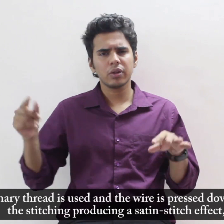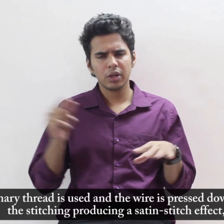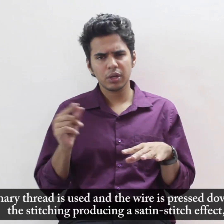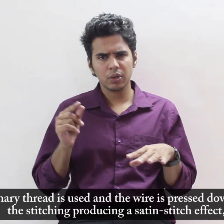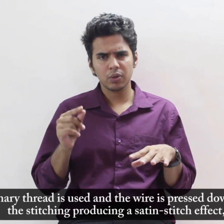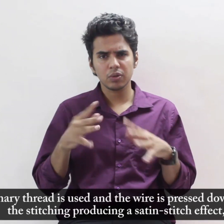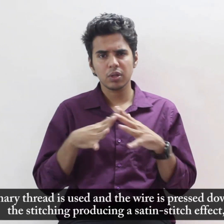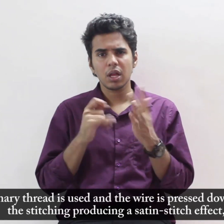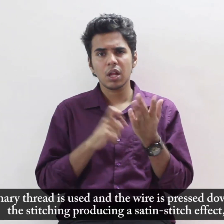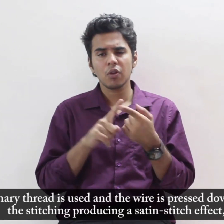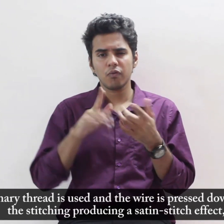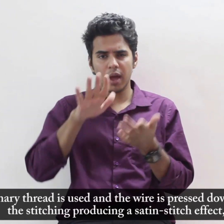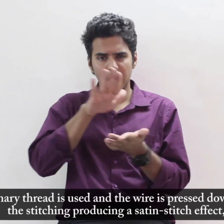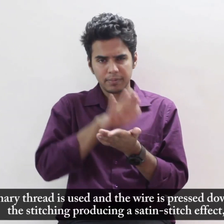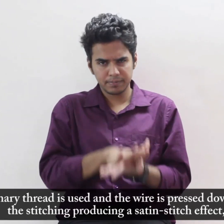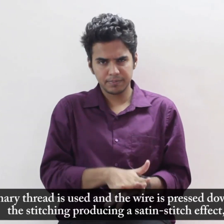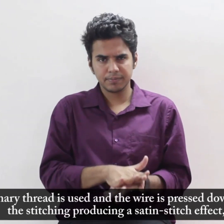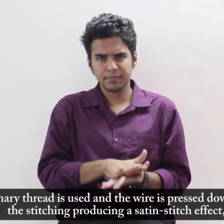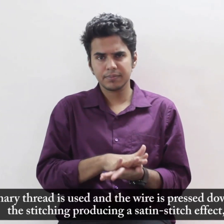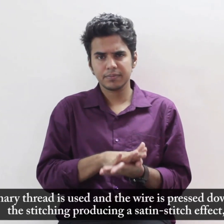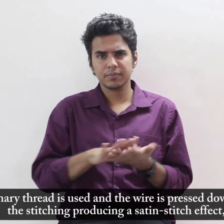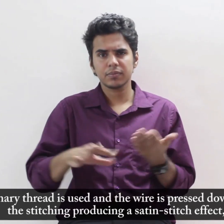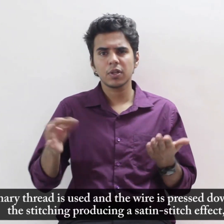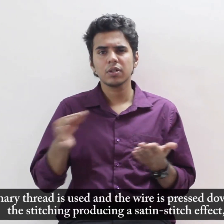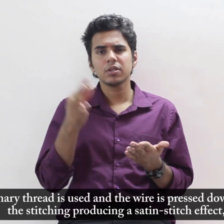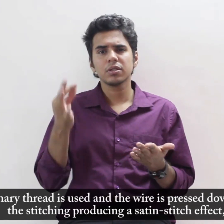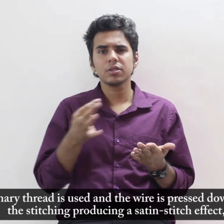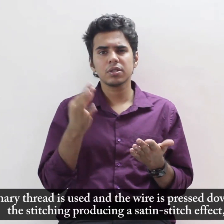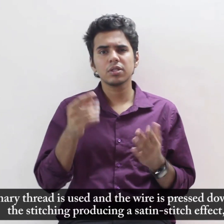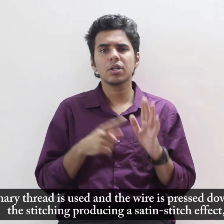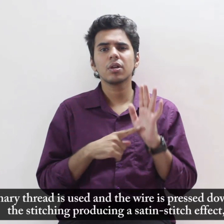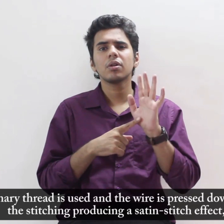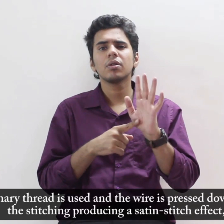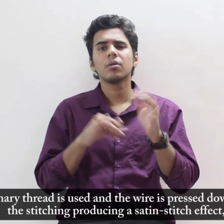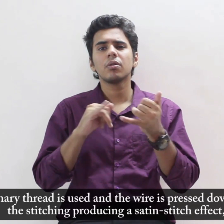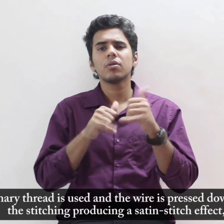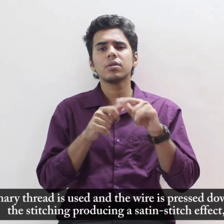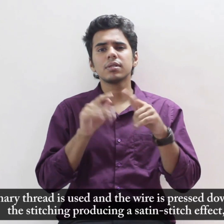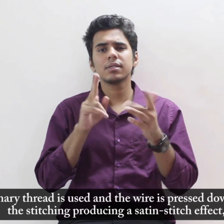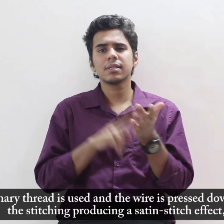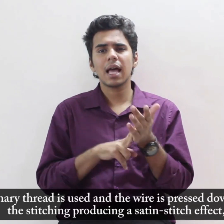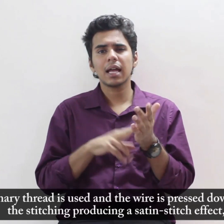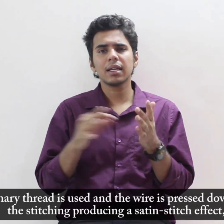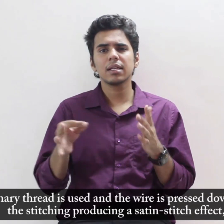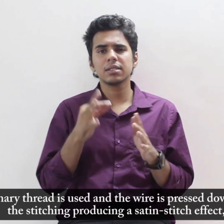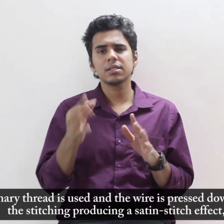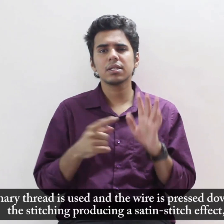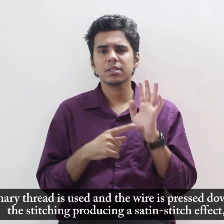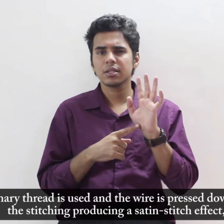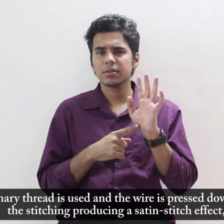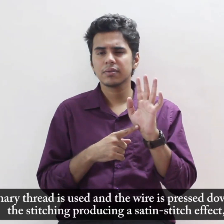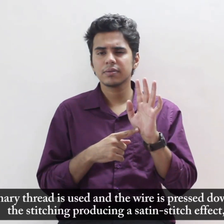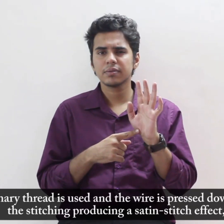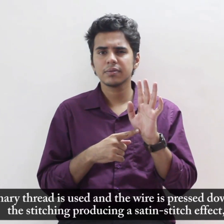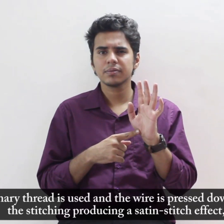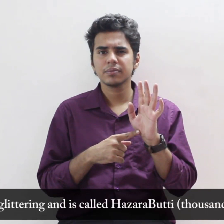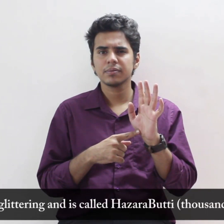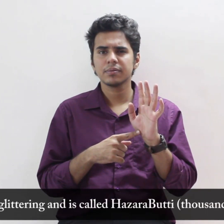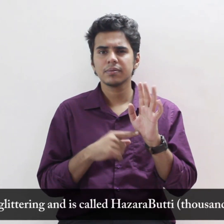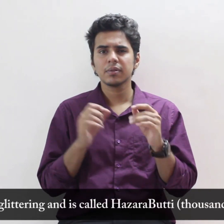Ordinary thread is used and the wire is pressed down with the stitching producing a satin stitch effect that